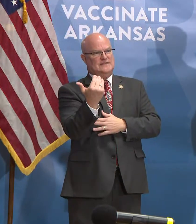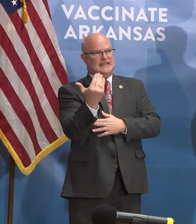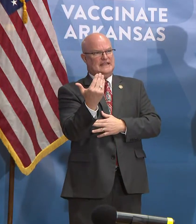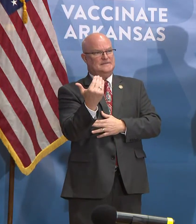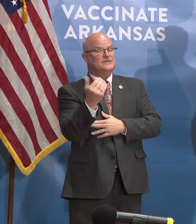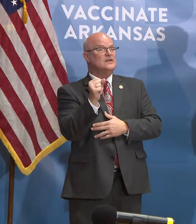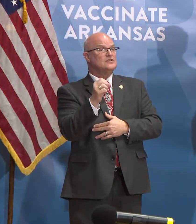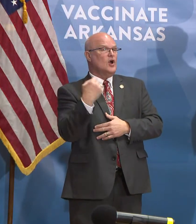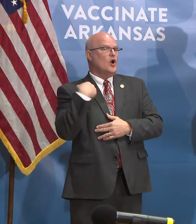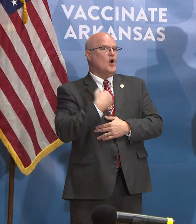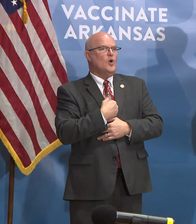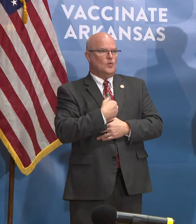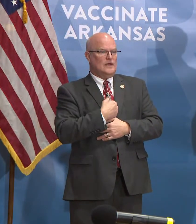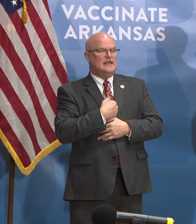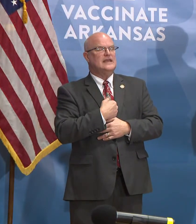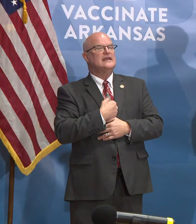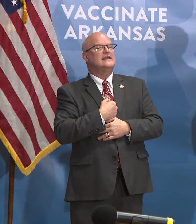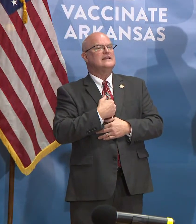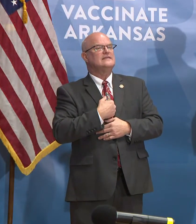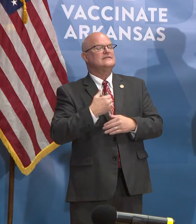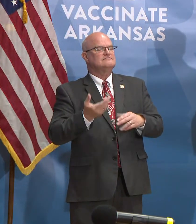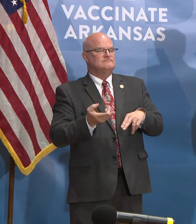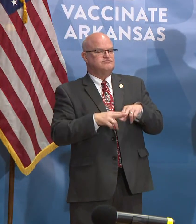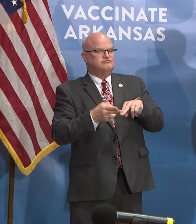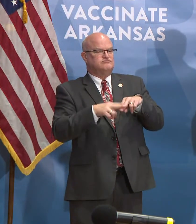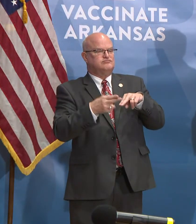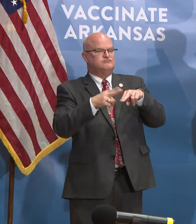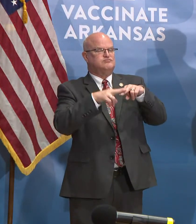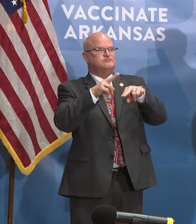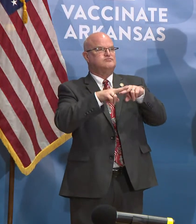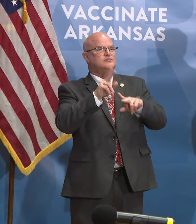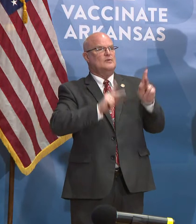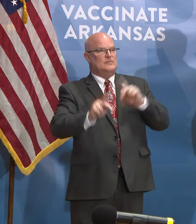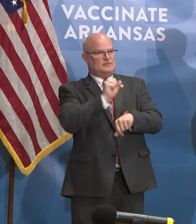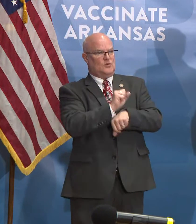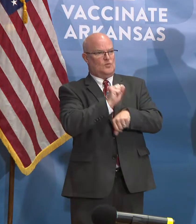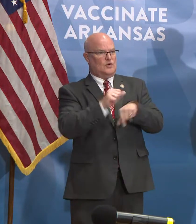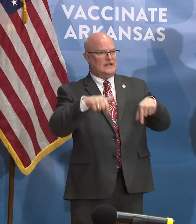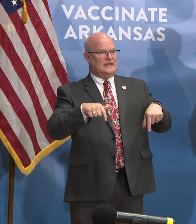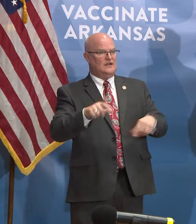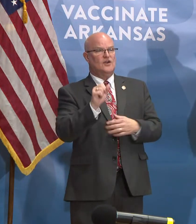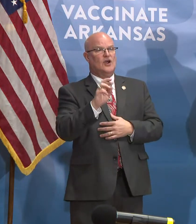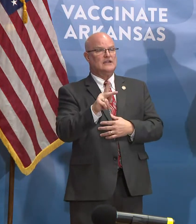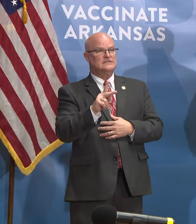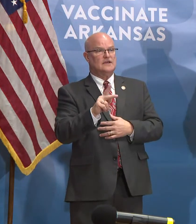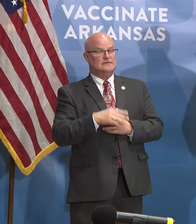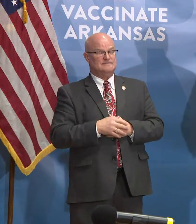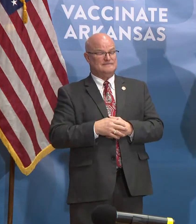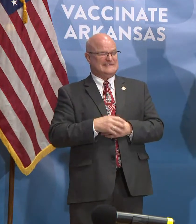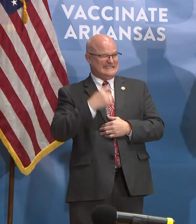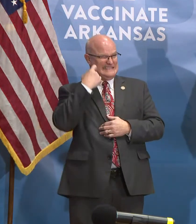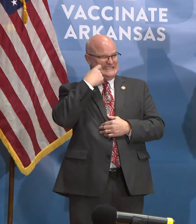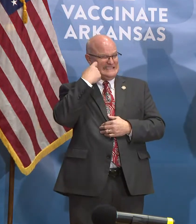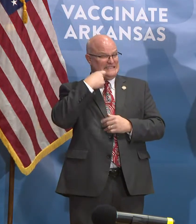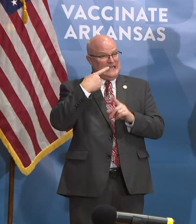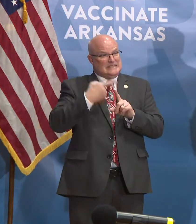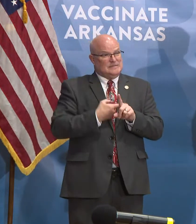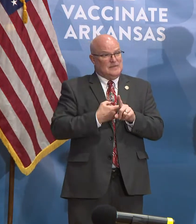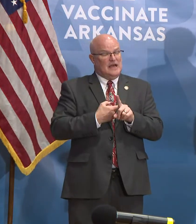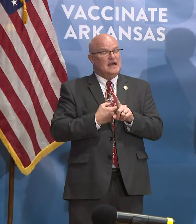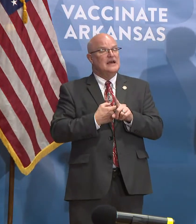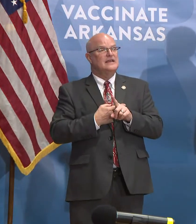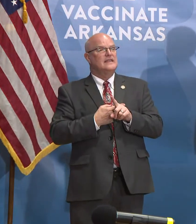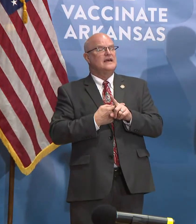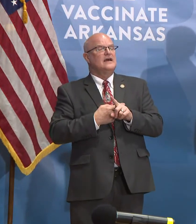2015. So we've grown jobs in the state, we've increased our labor force. But this last month, the civilian labor